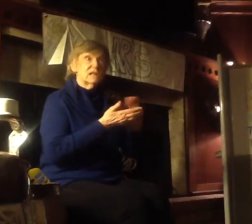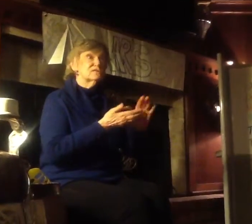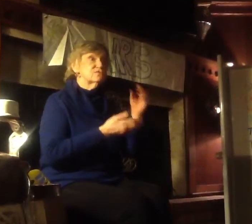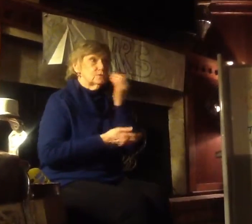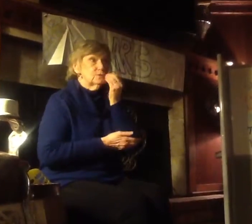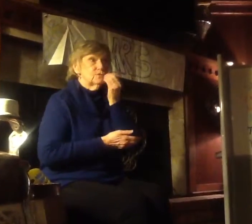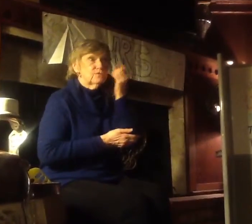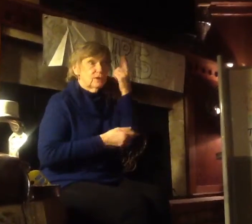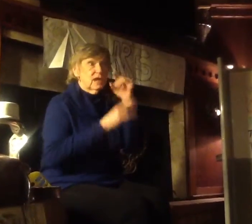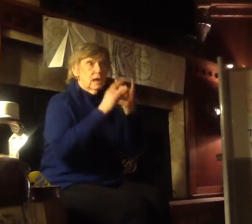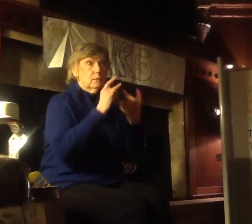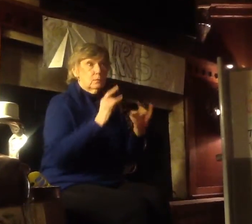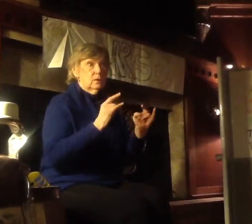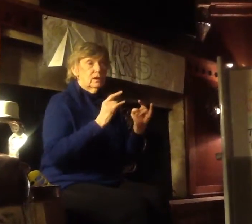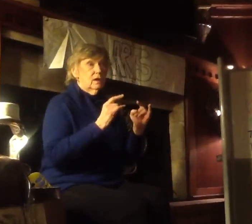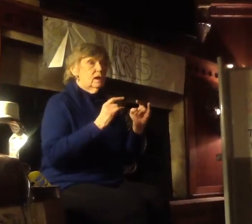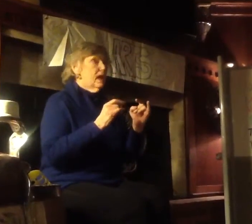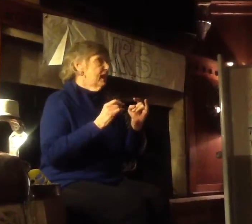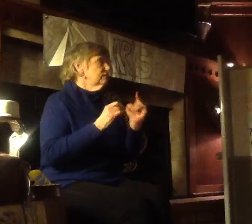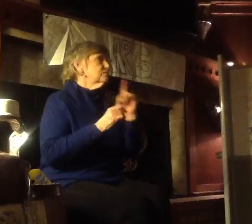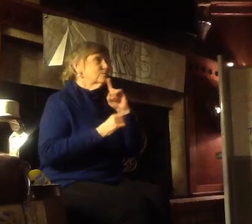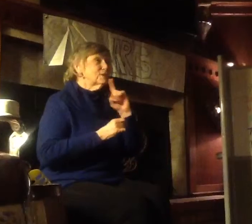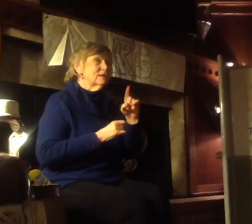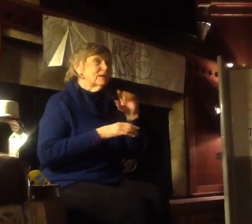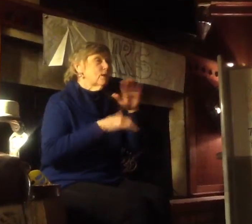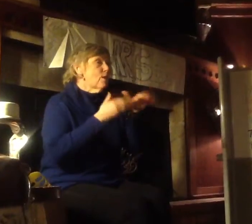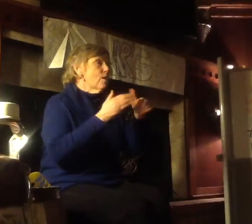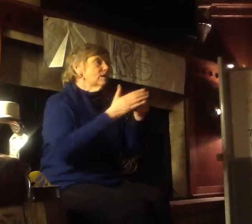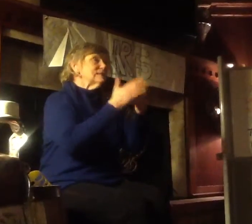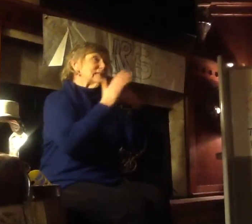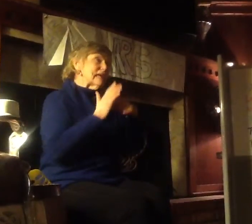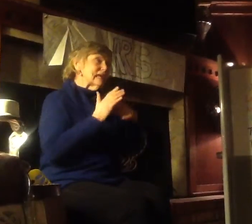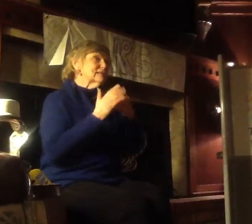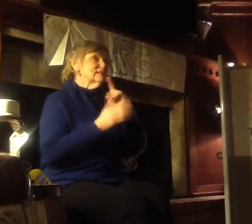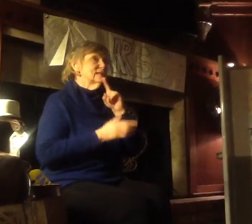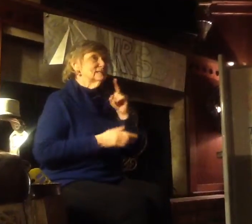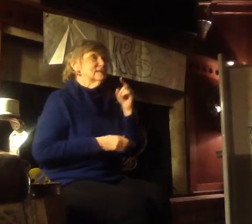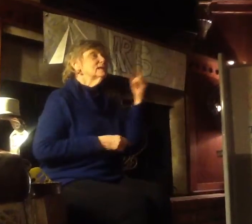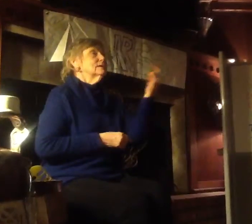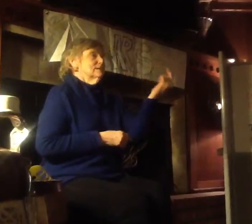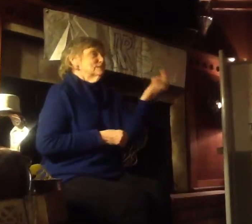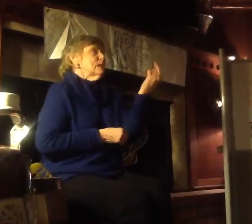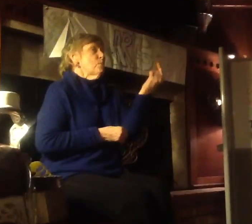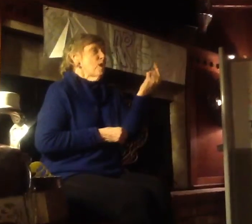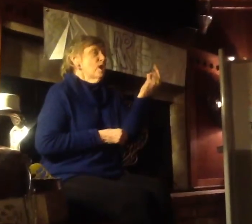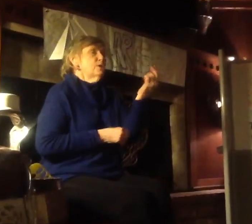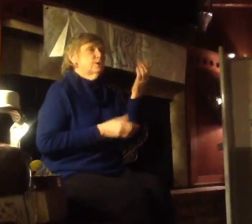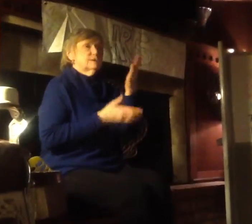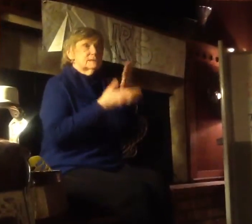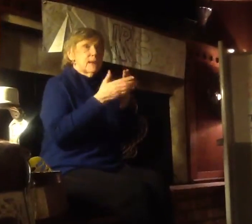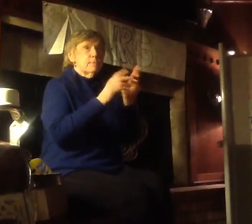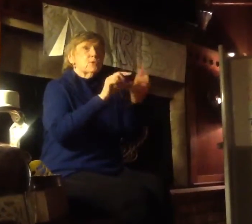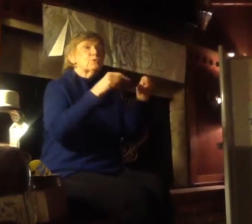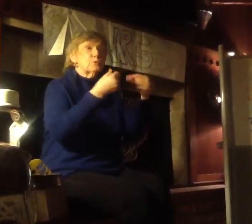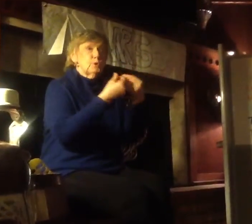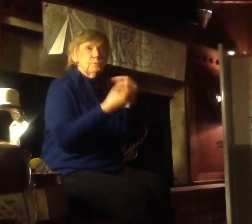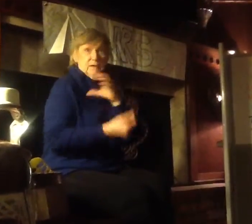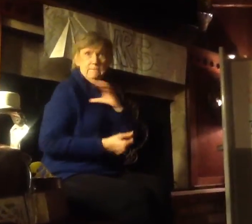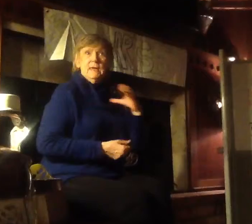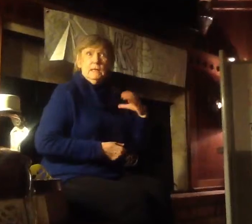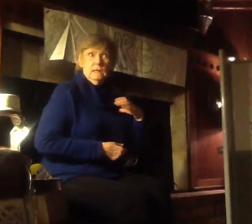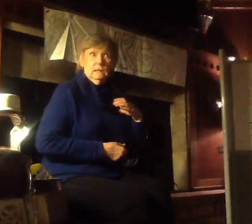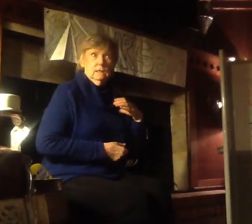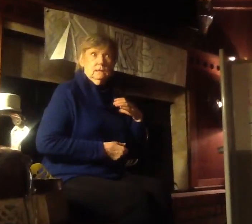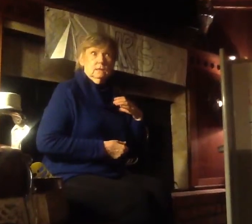some nice food for camp. And really all it takes is someone or some